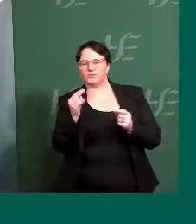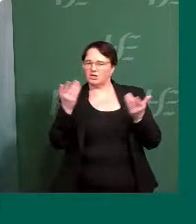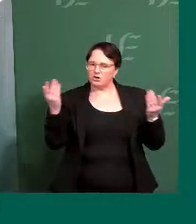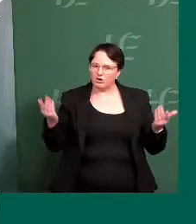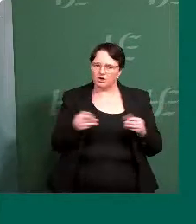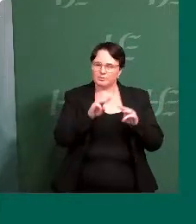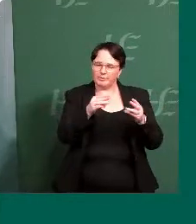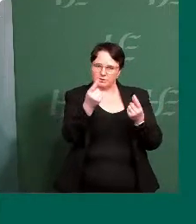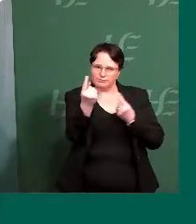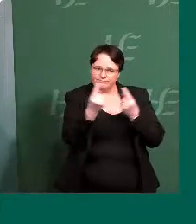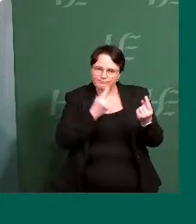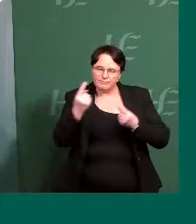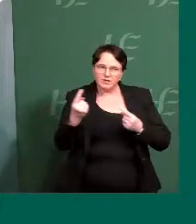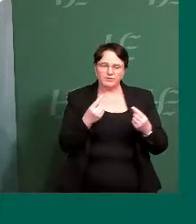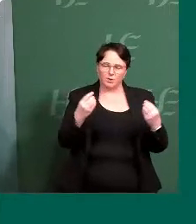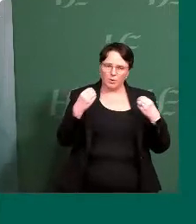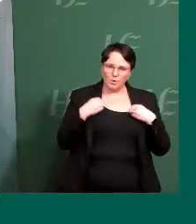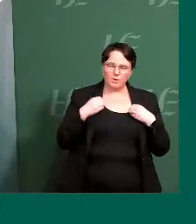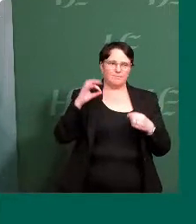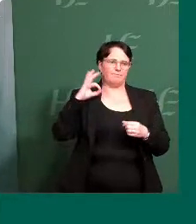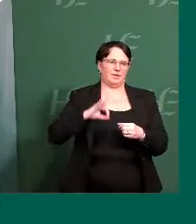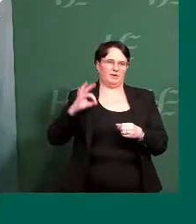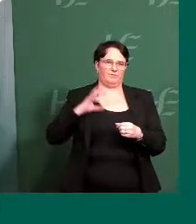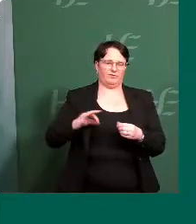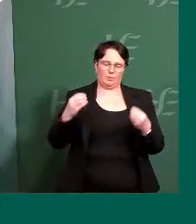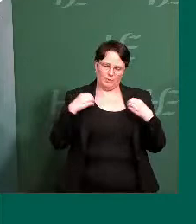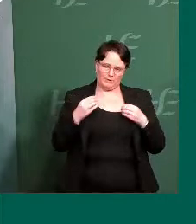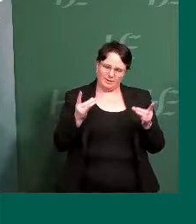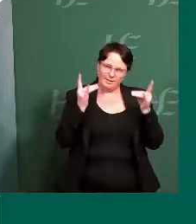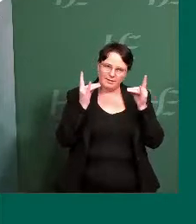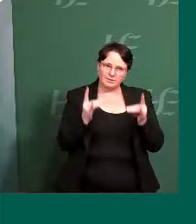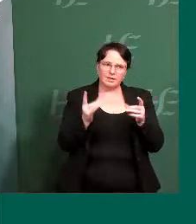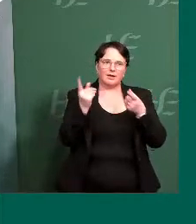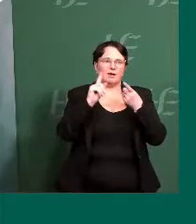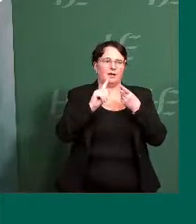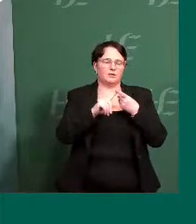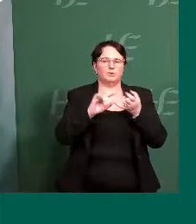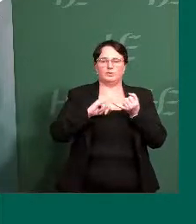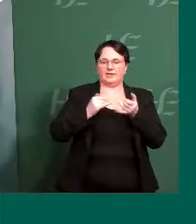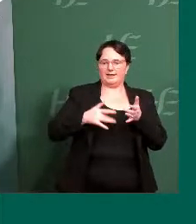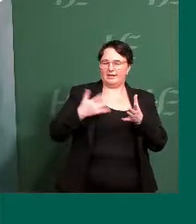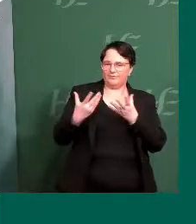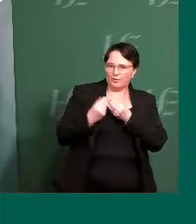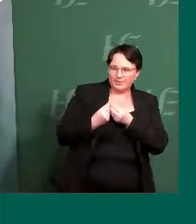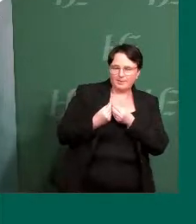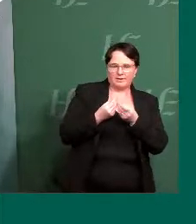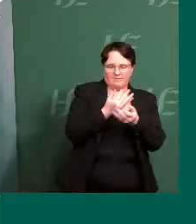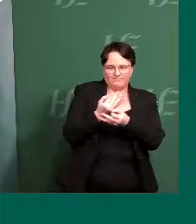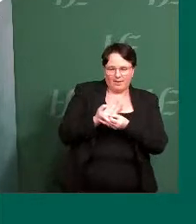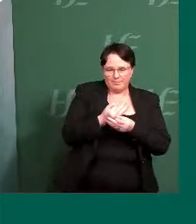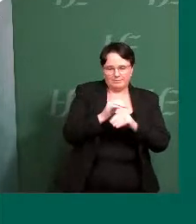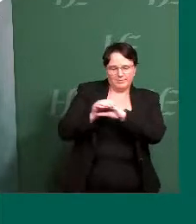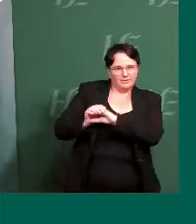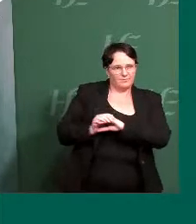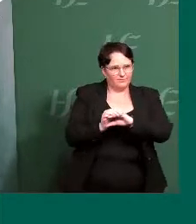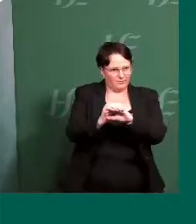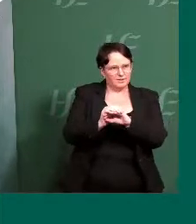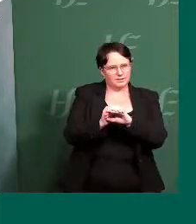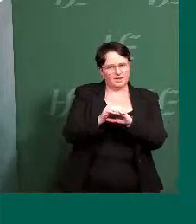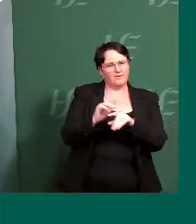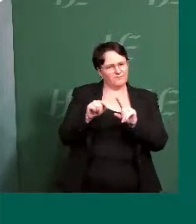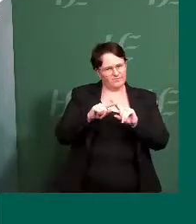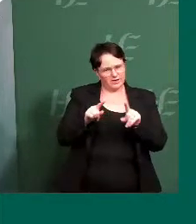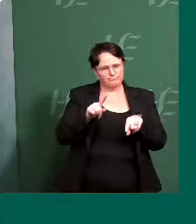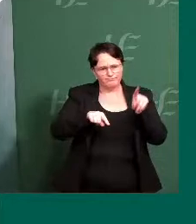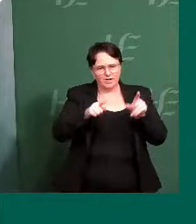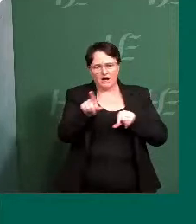people to come forward for their own benefit in terms of their own health, those people they live with, their family and friends. And as I say, there's a range of channels available